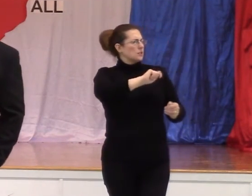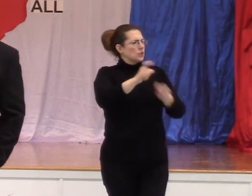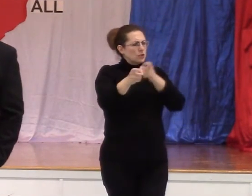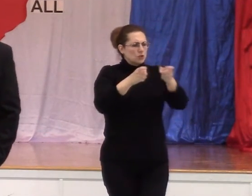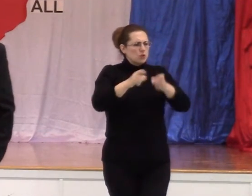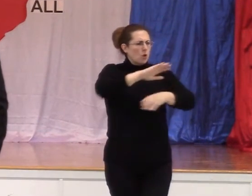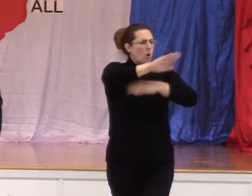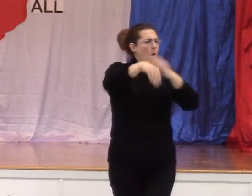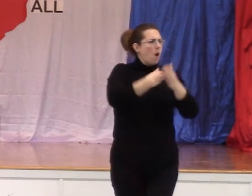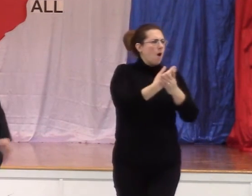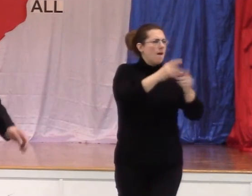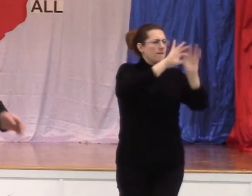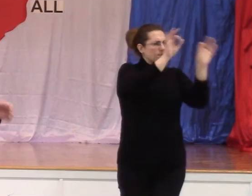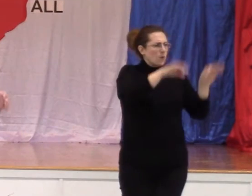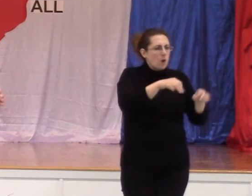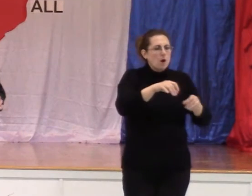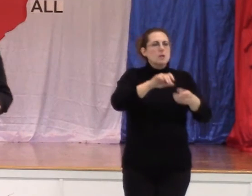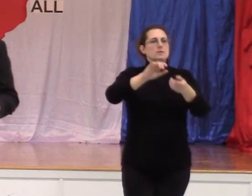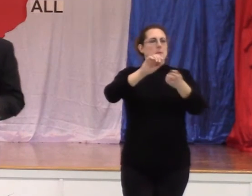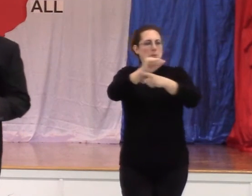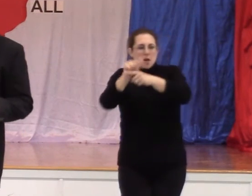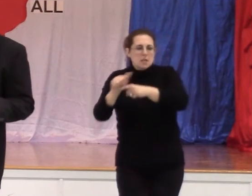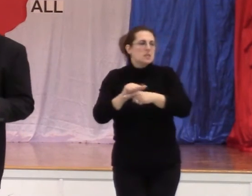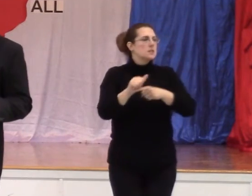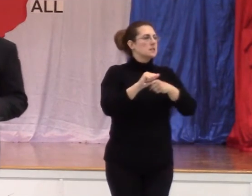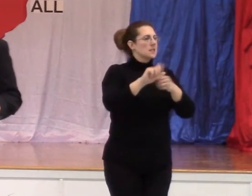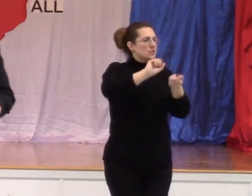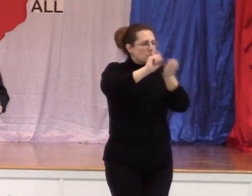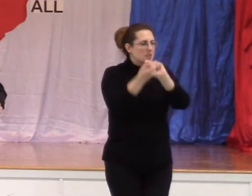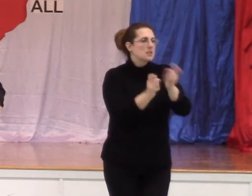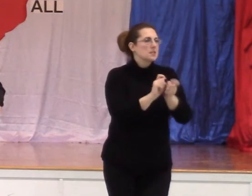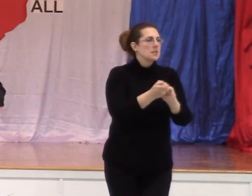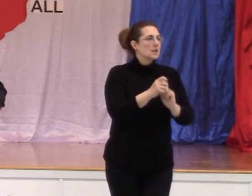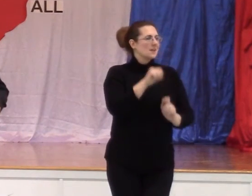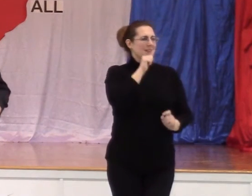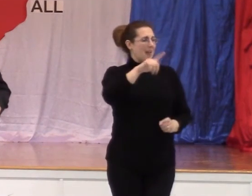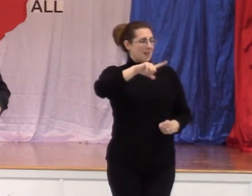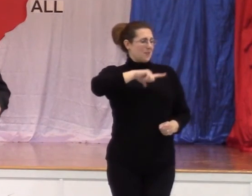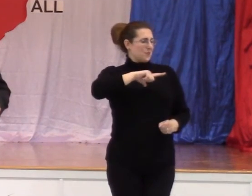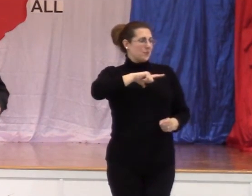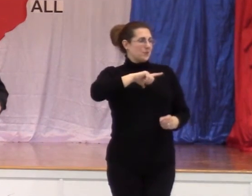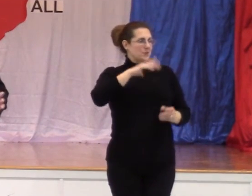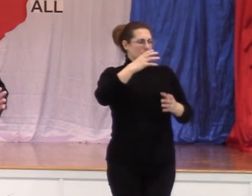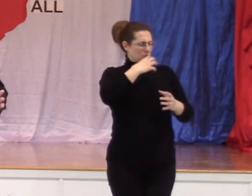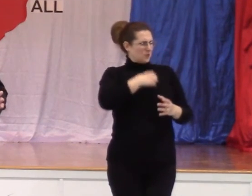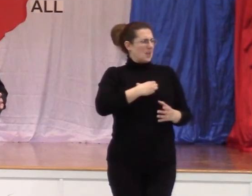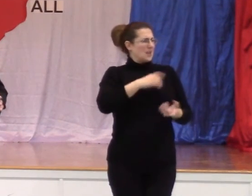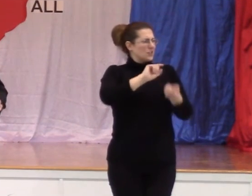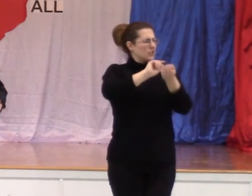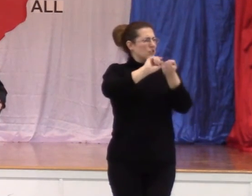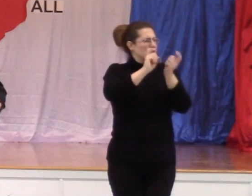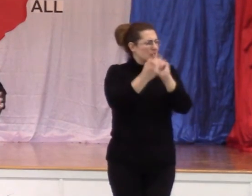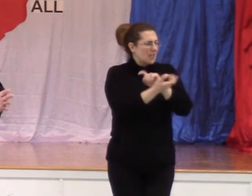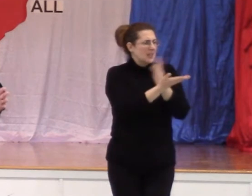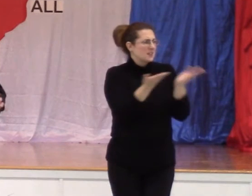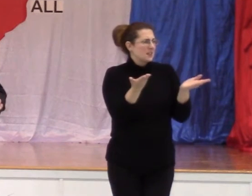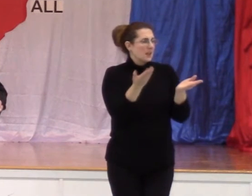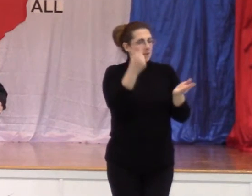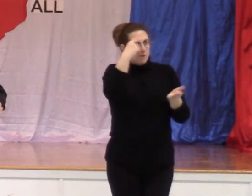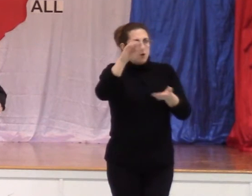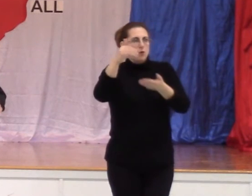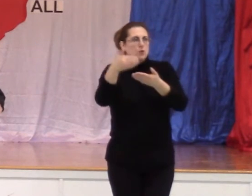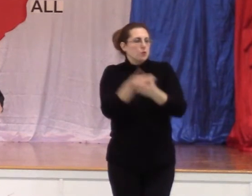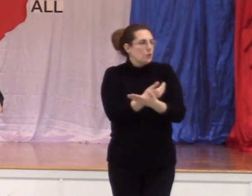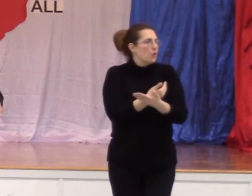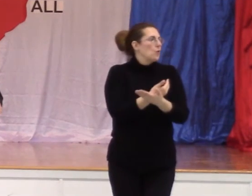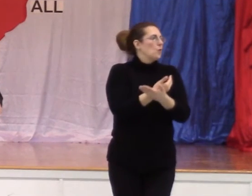all these different practices, any changes that went on. It wasn't Luther's desire to change things for like new or